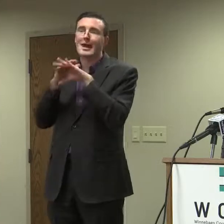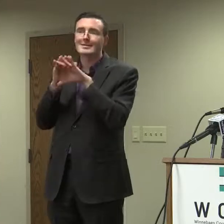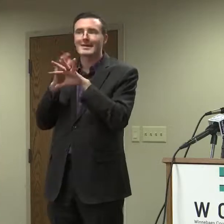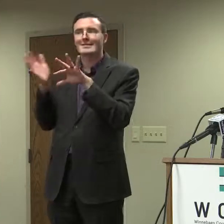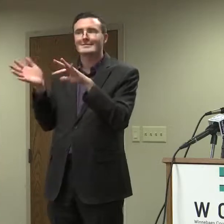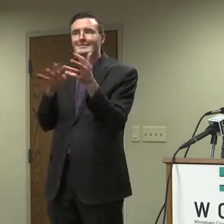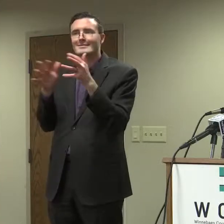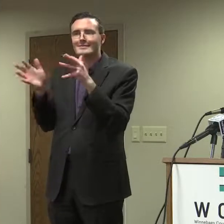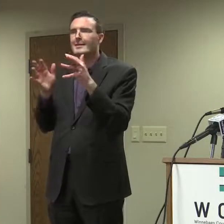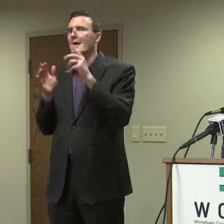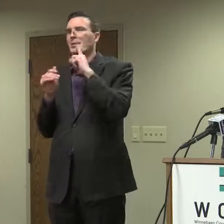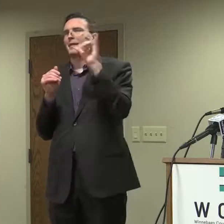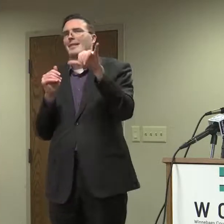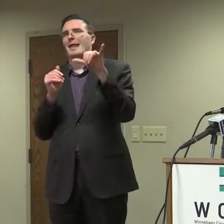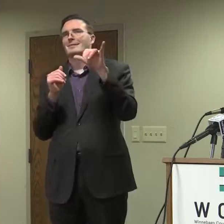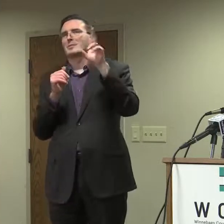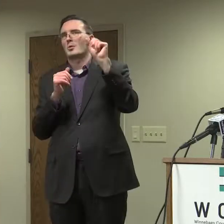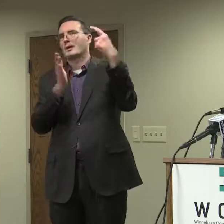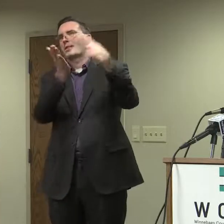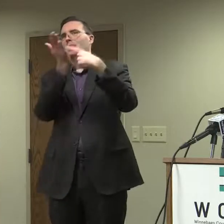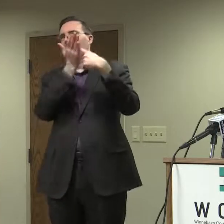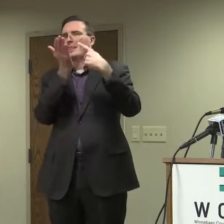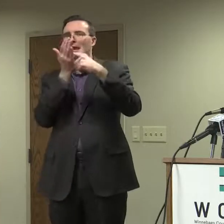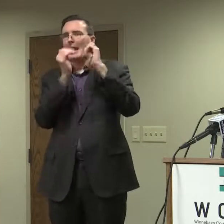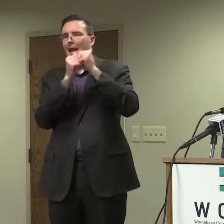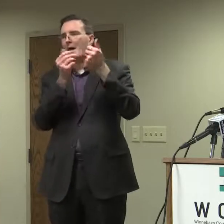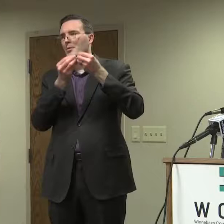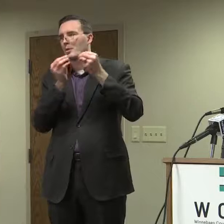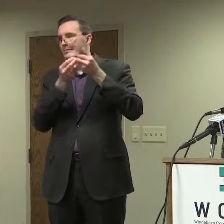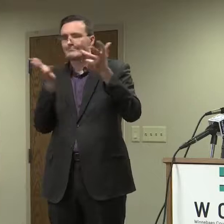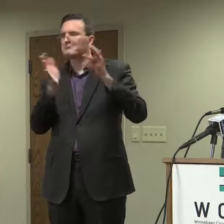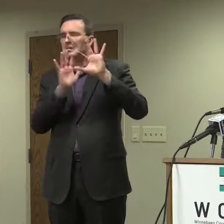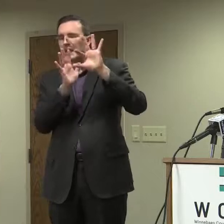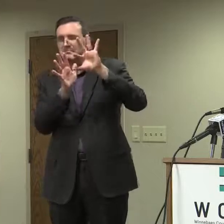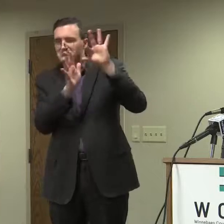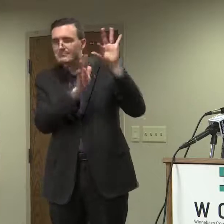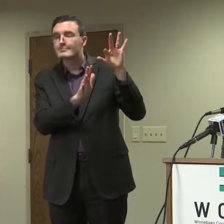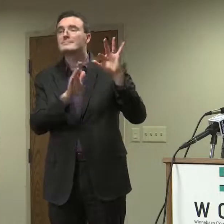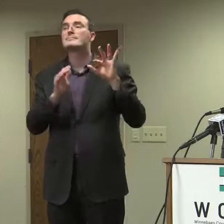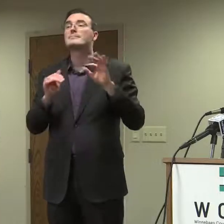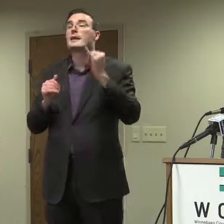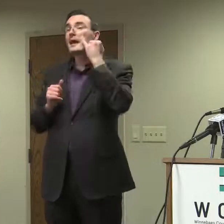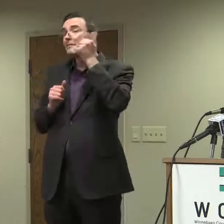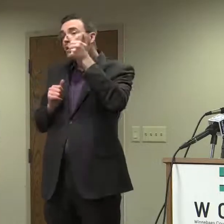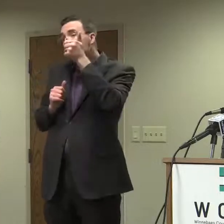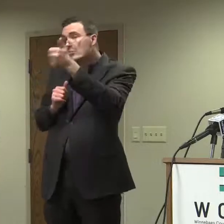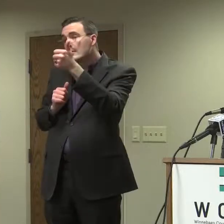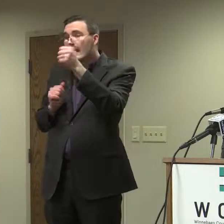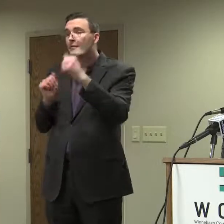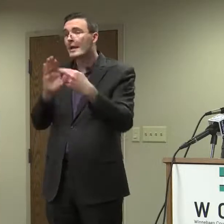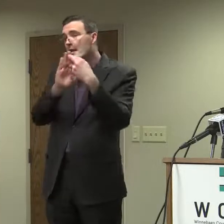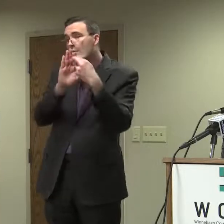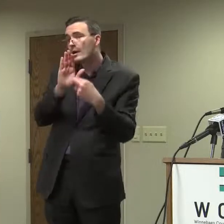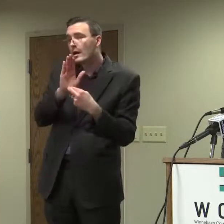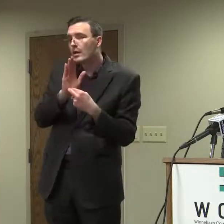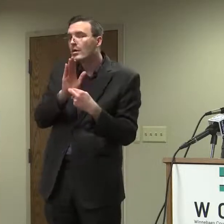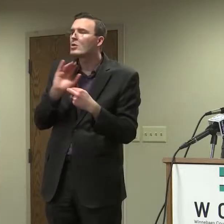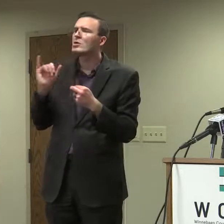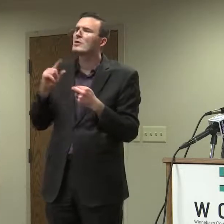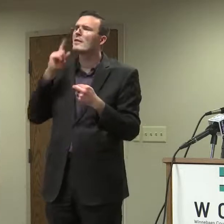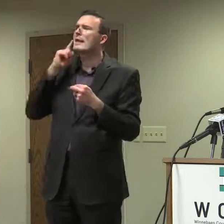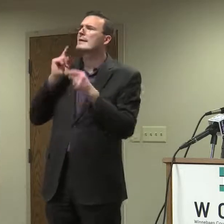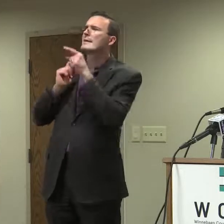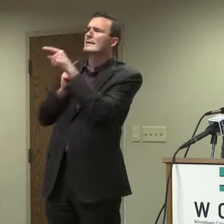been a discussion and a debate. But whatever we can do to reach out, if you can even register yourself and 2 other people, think of the impact